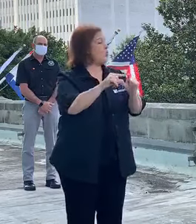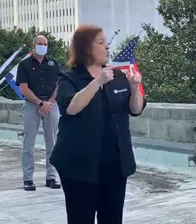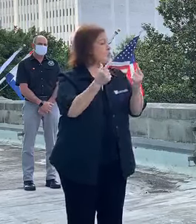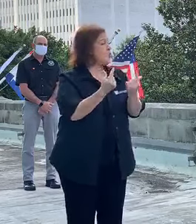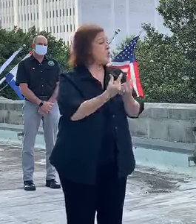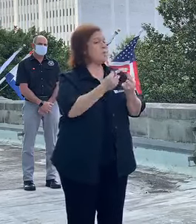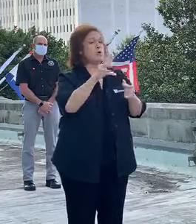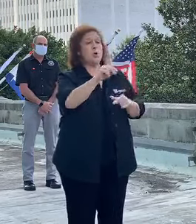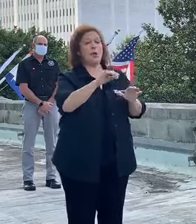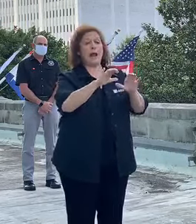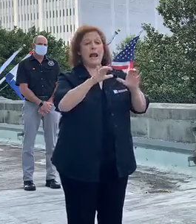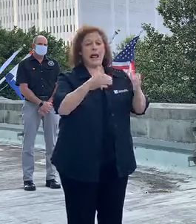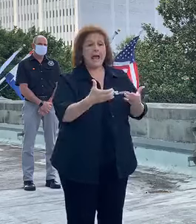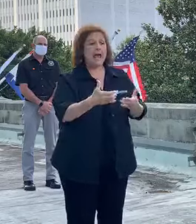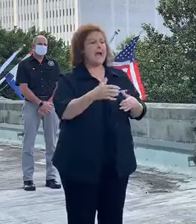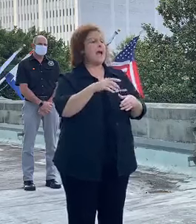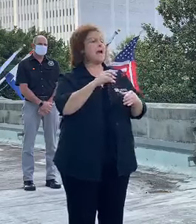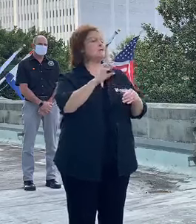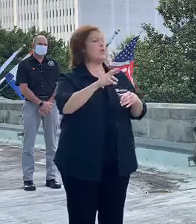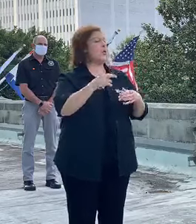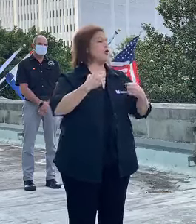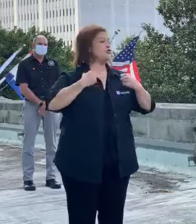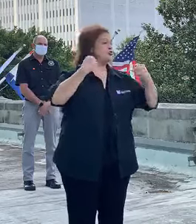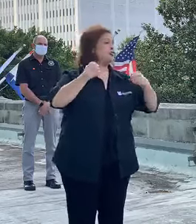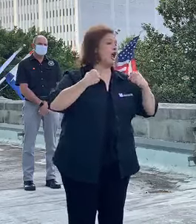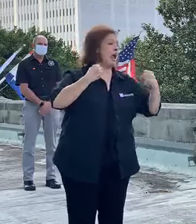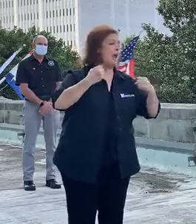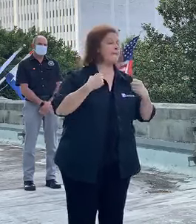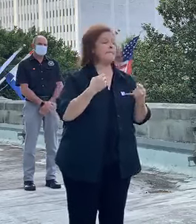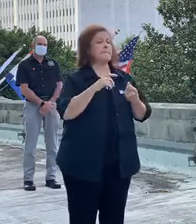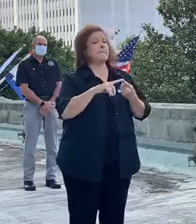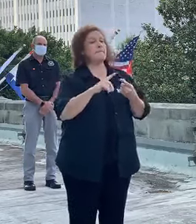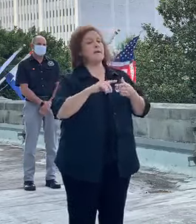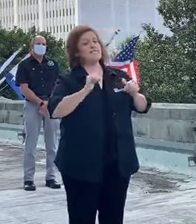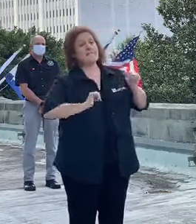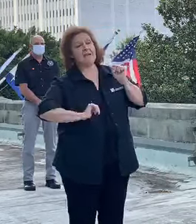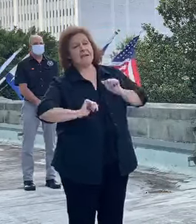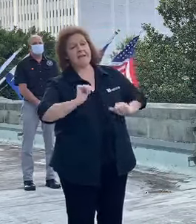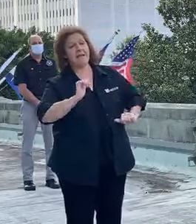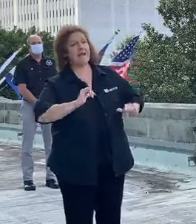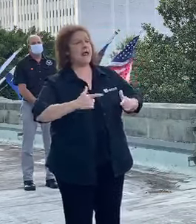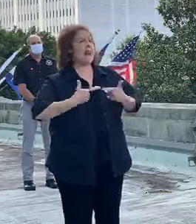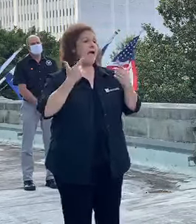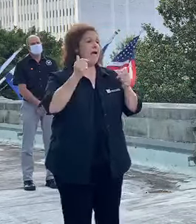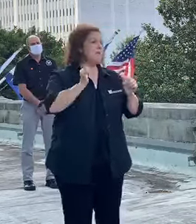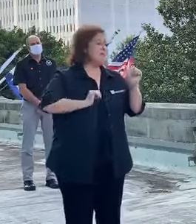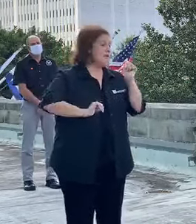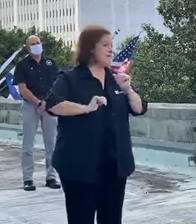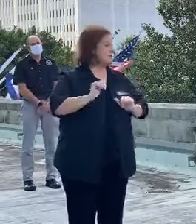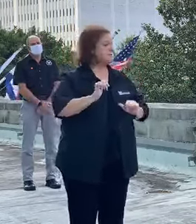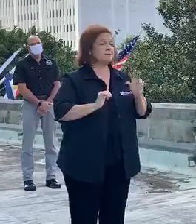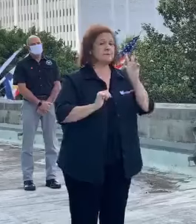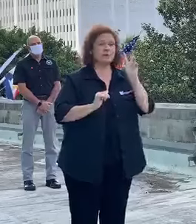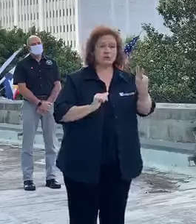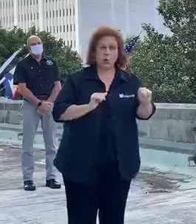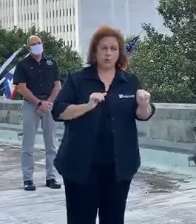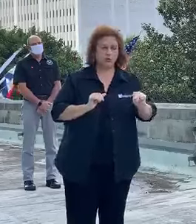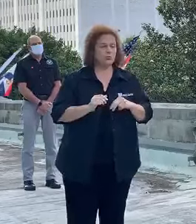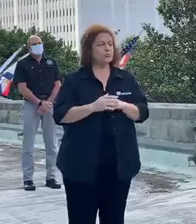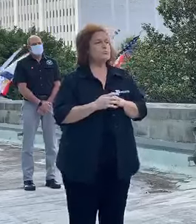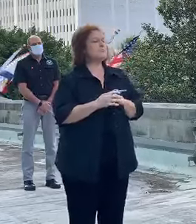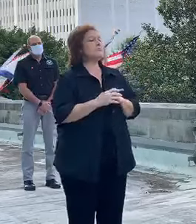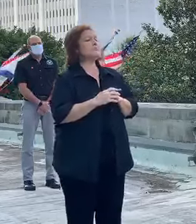no classes or locker rooms at gyms. No theater performances, no live performances. So we are very